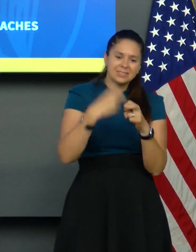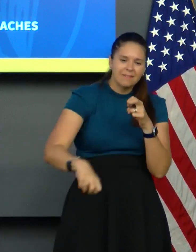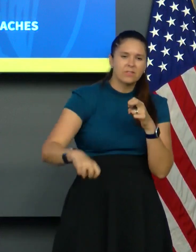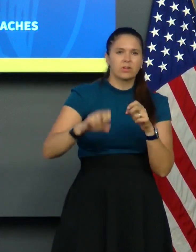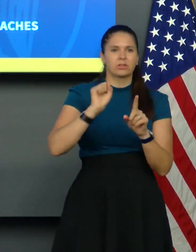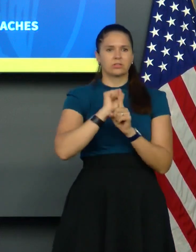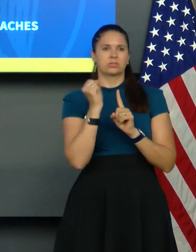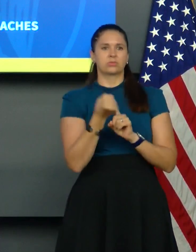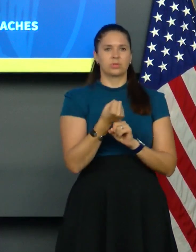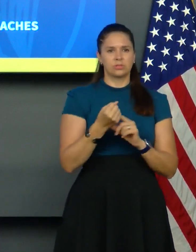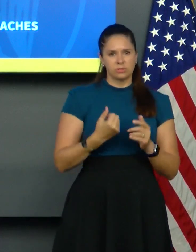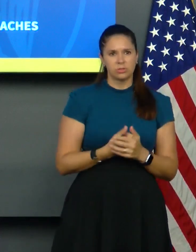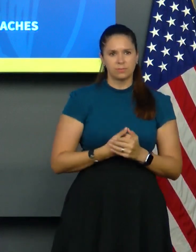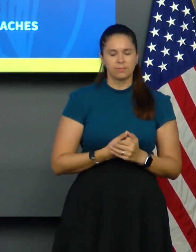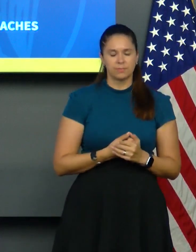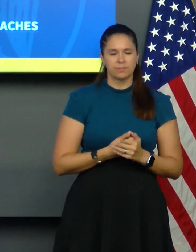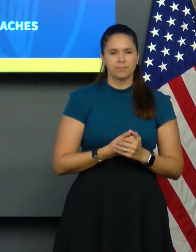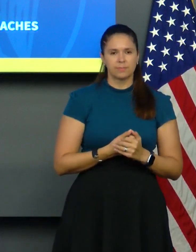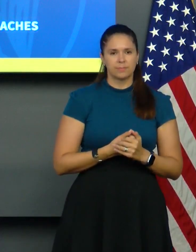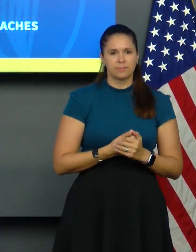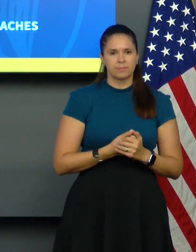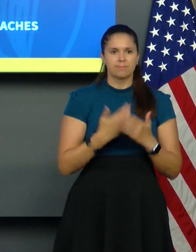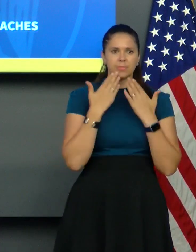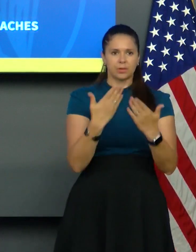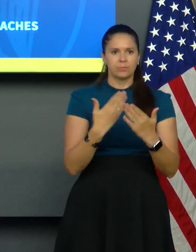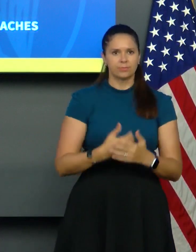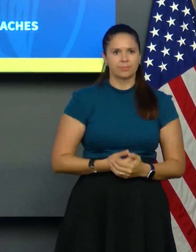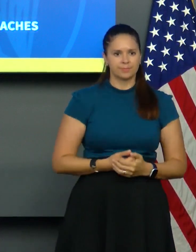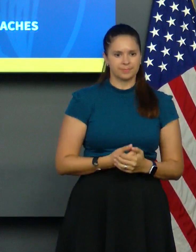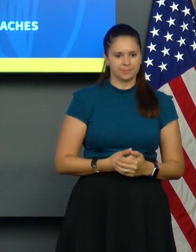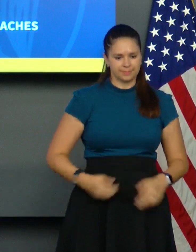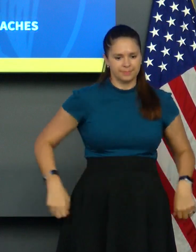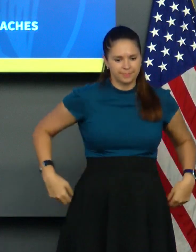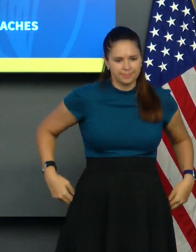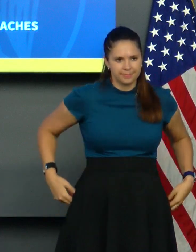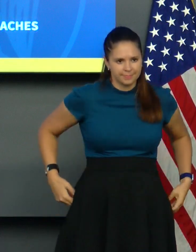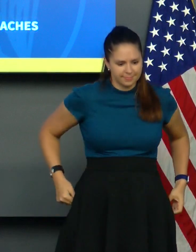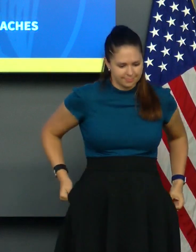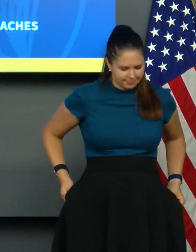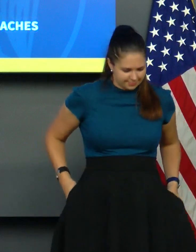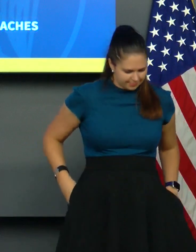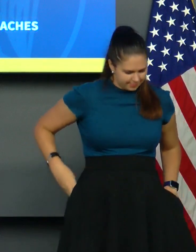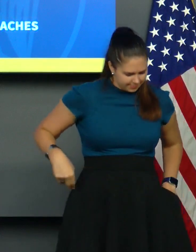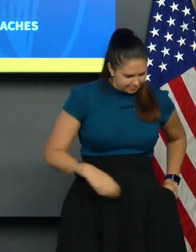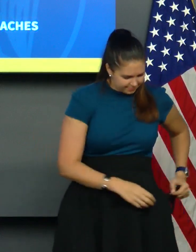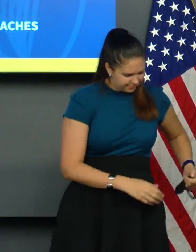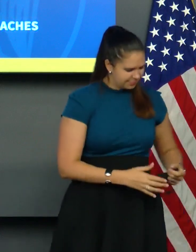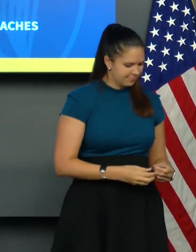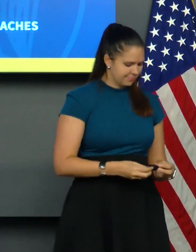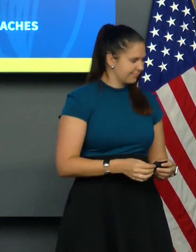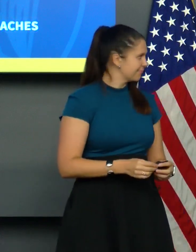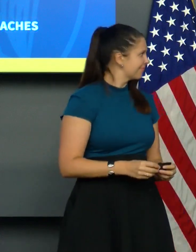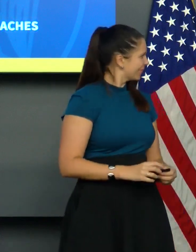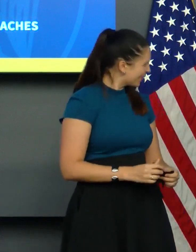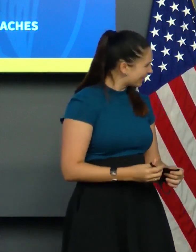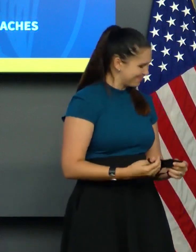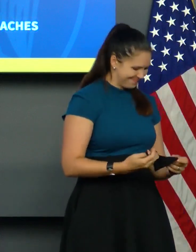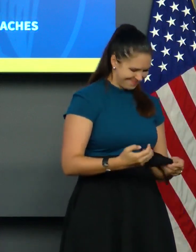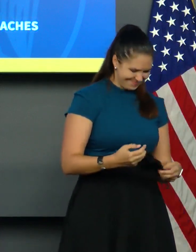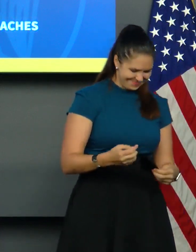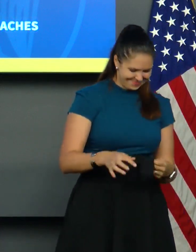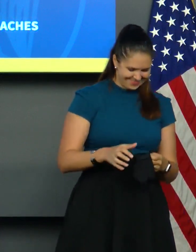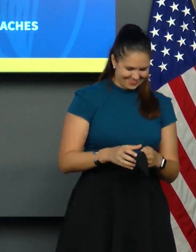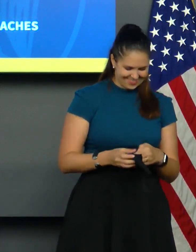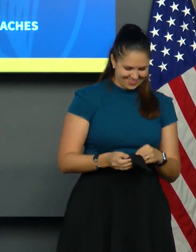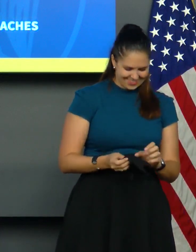circumstances. Thank you. And thank you again.